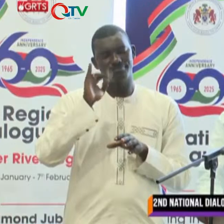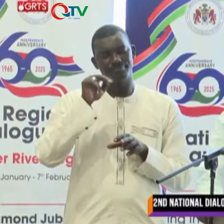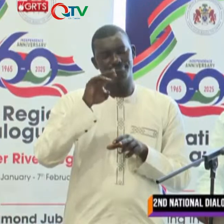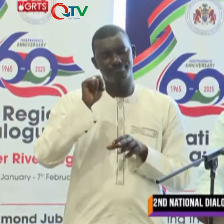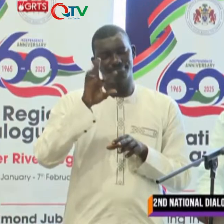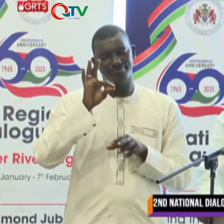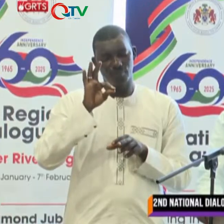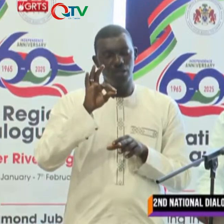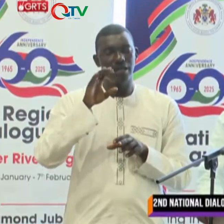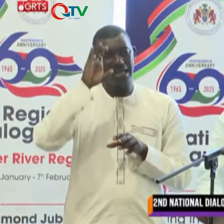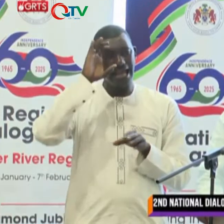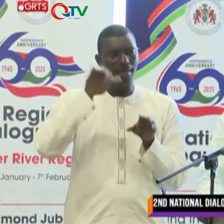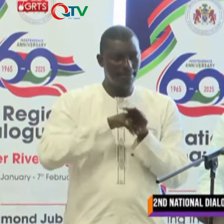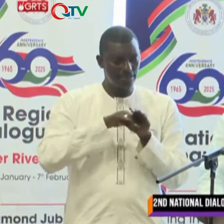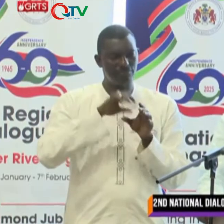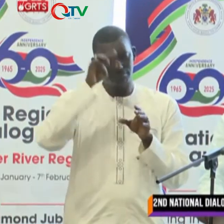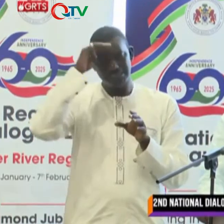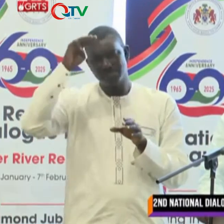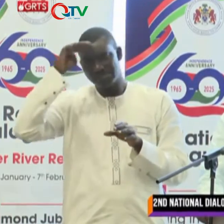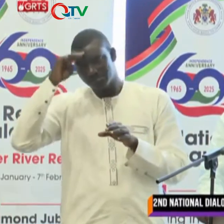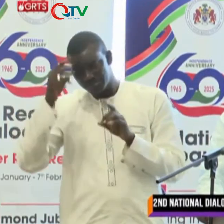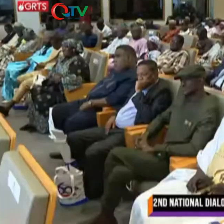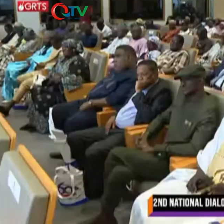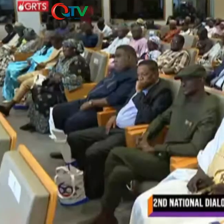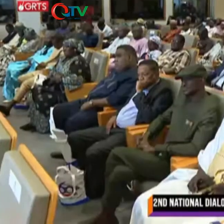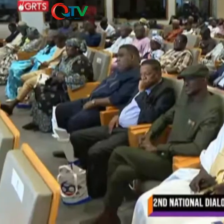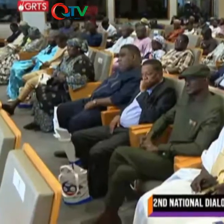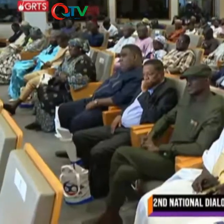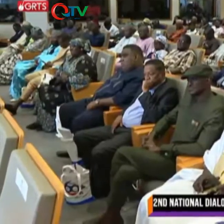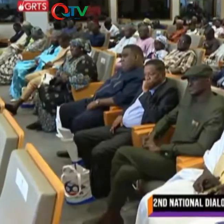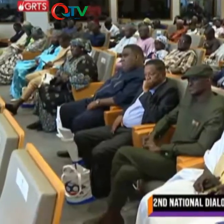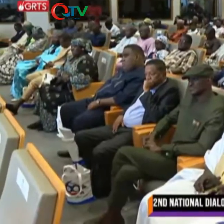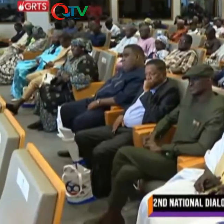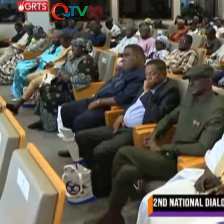honorable Chief of Staff and Minister for the Presidency,